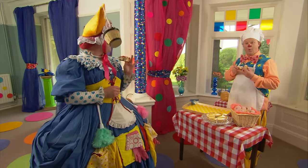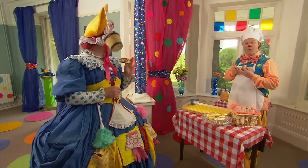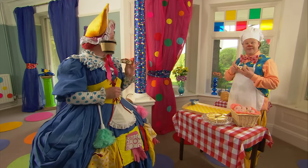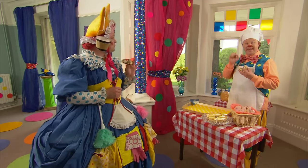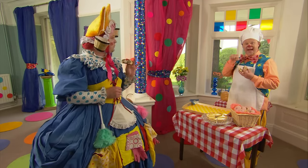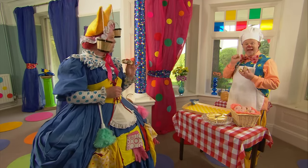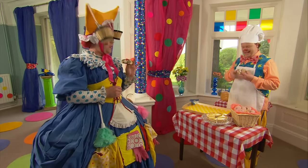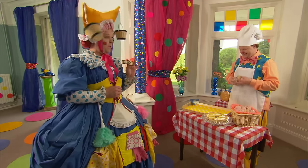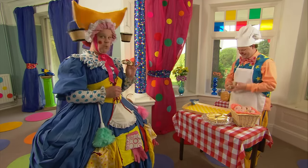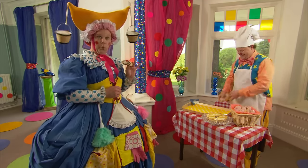Oh, yes!